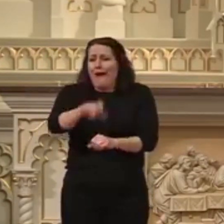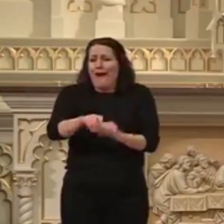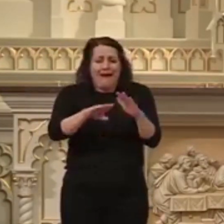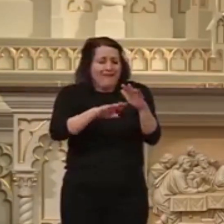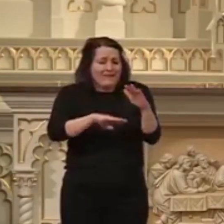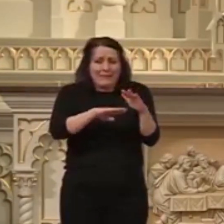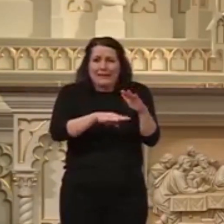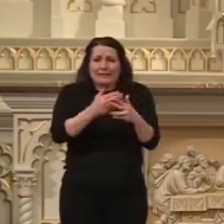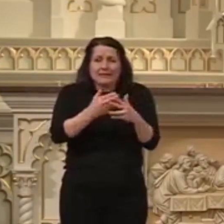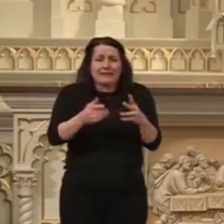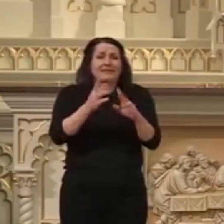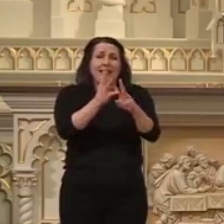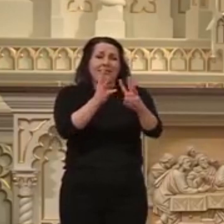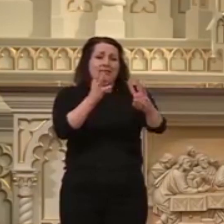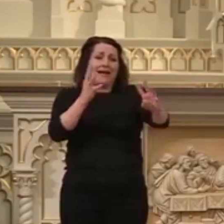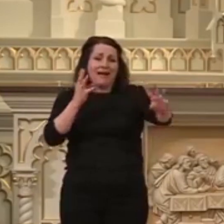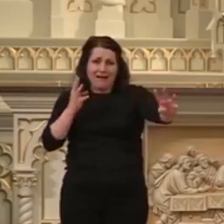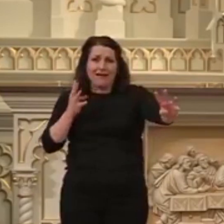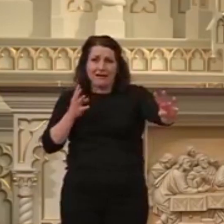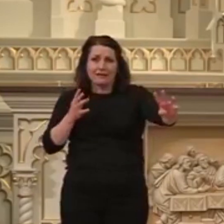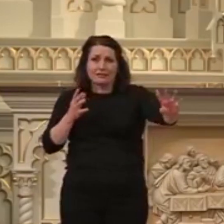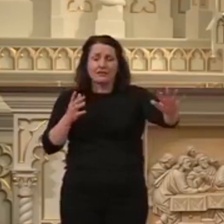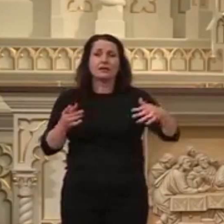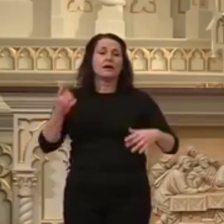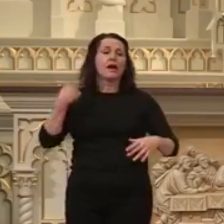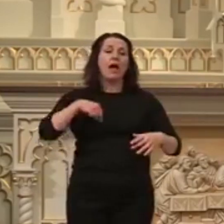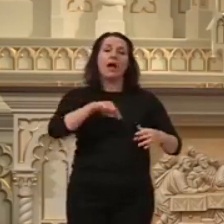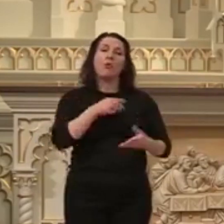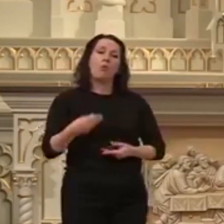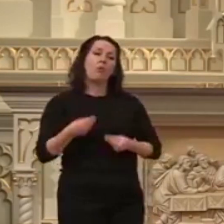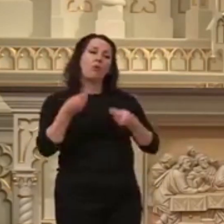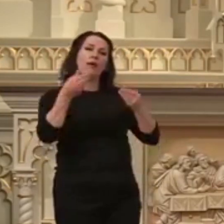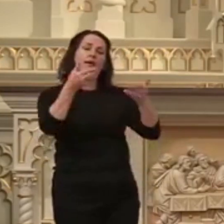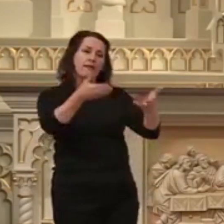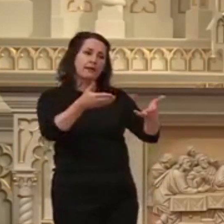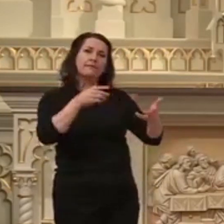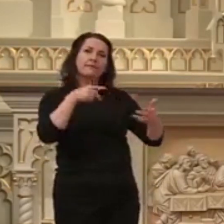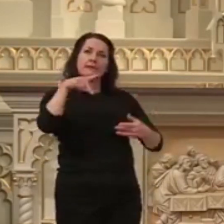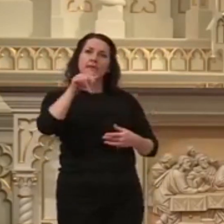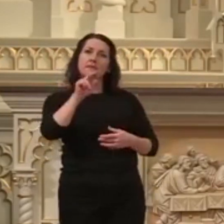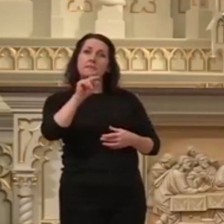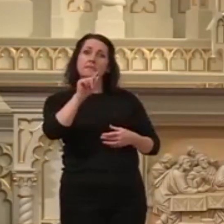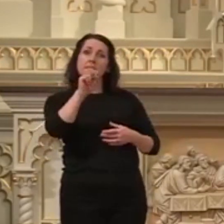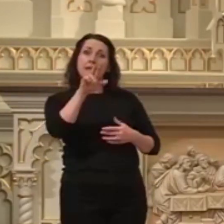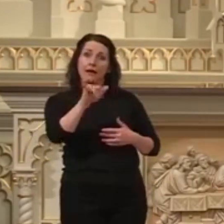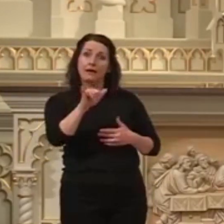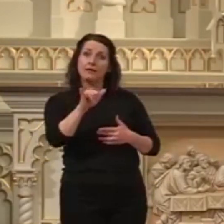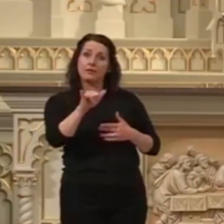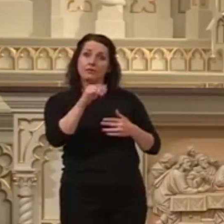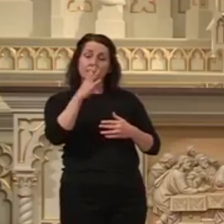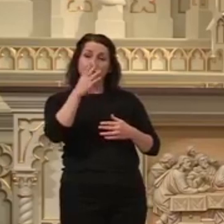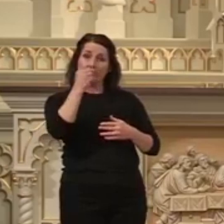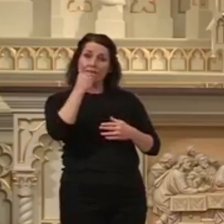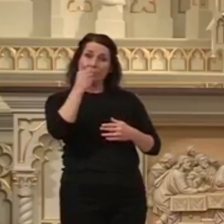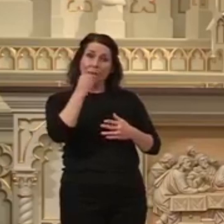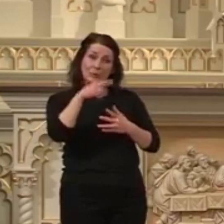through, receive a pantry, and then go forward.